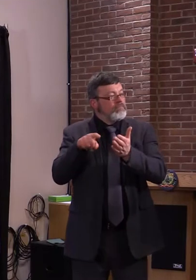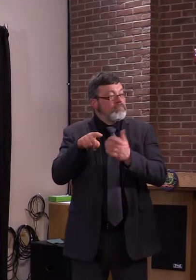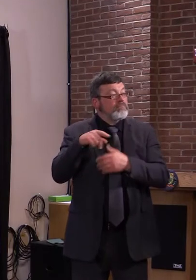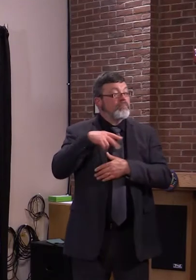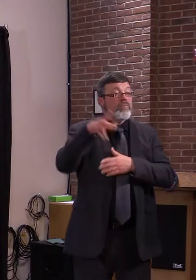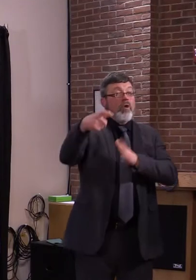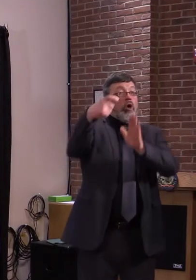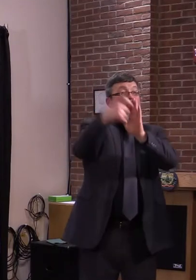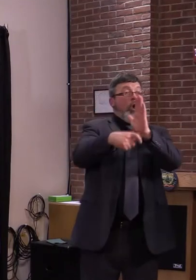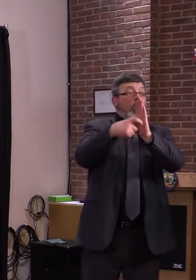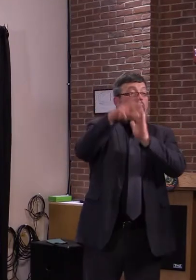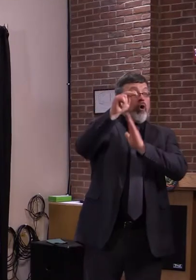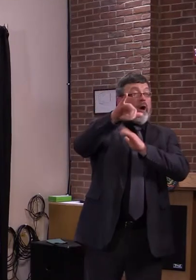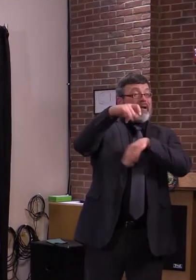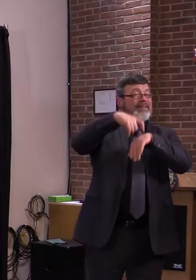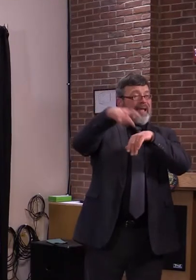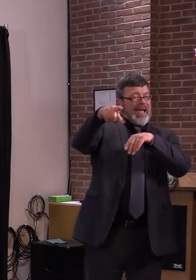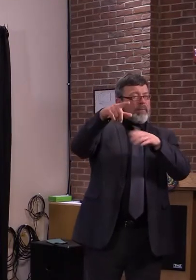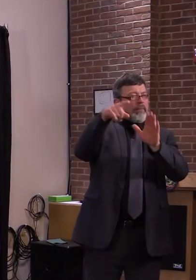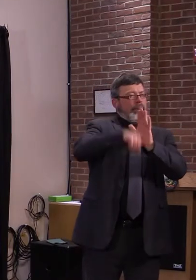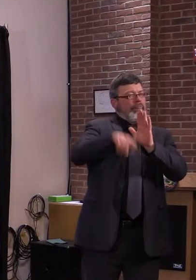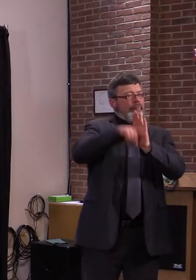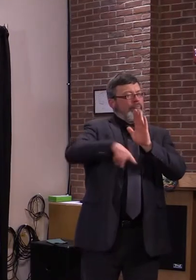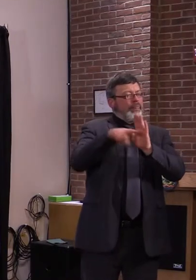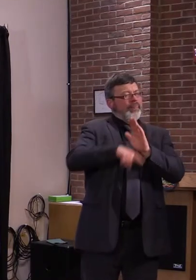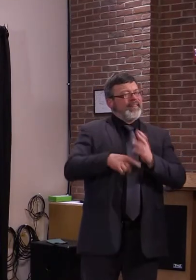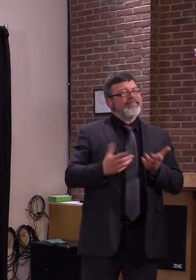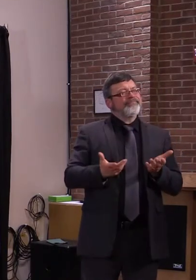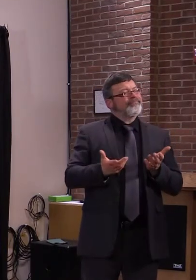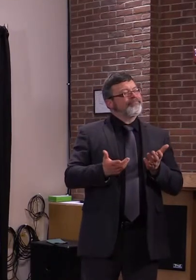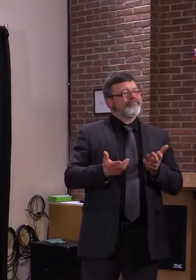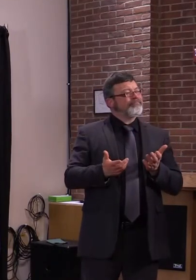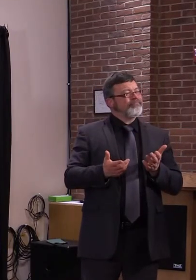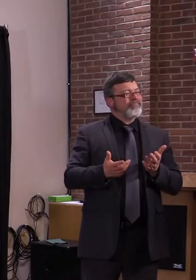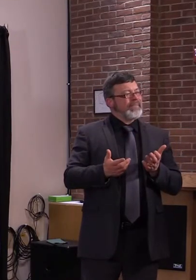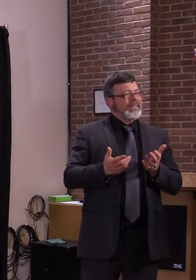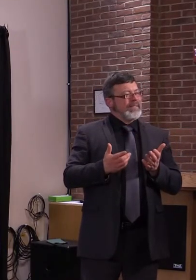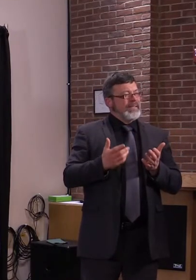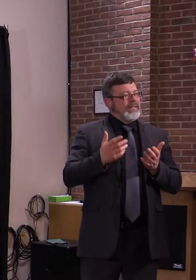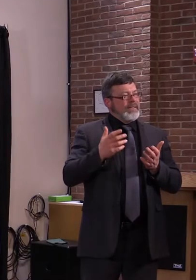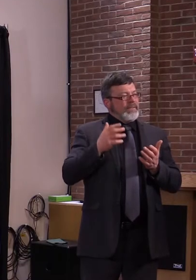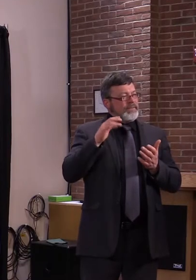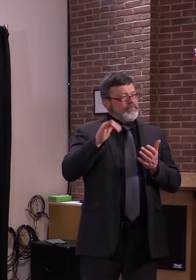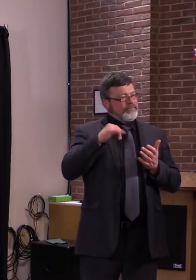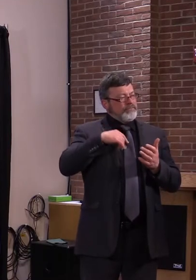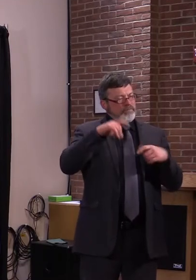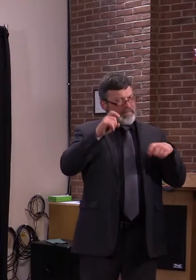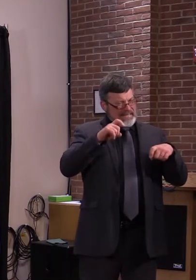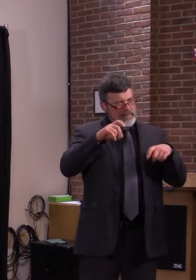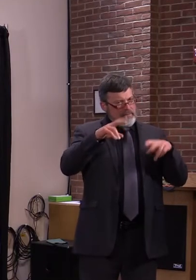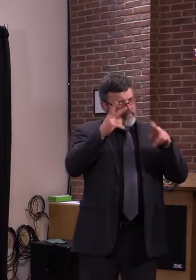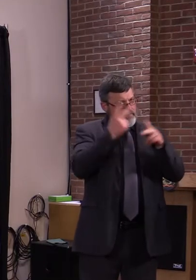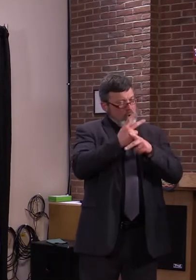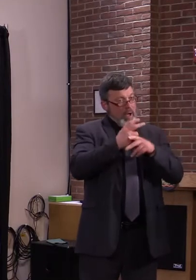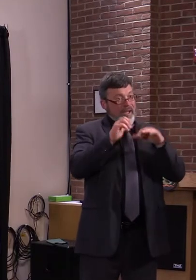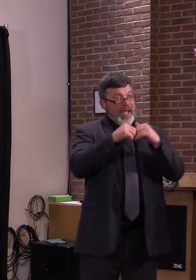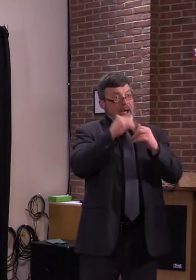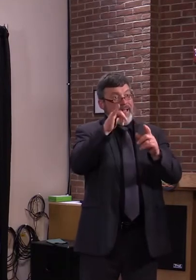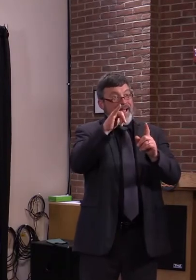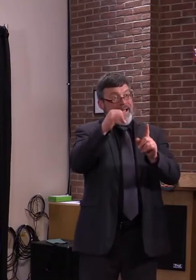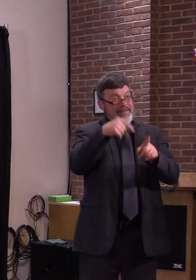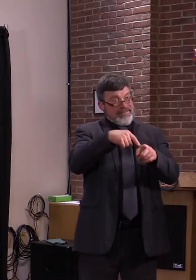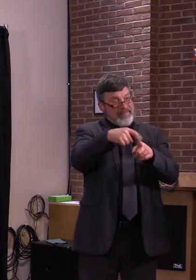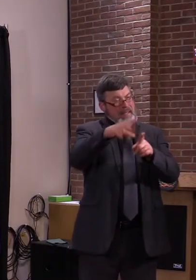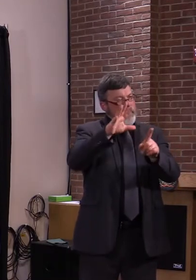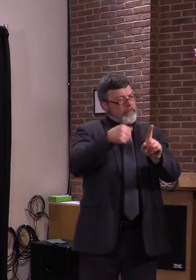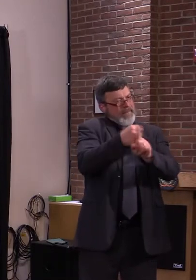CDC, but at the same time, it doesn't impact how we utilize data or how we view the CDC. And plenty of what they